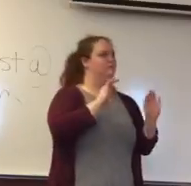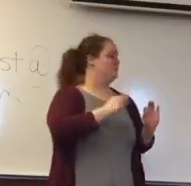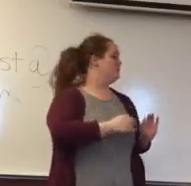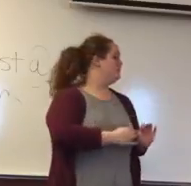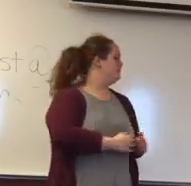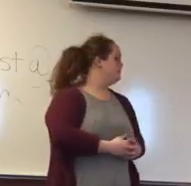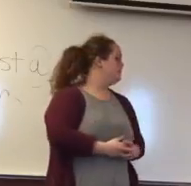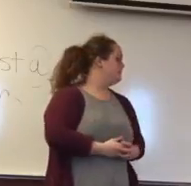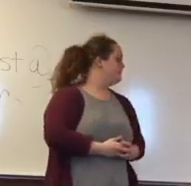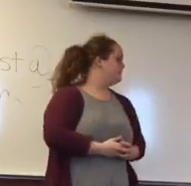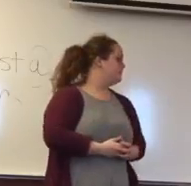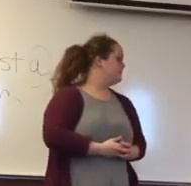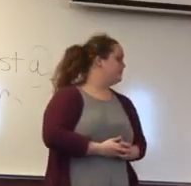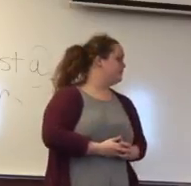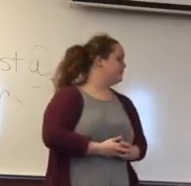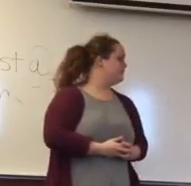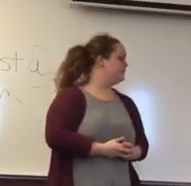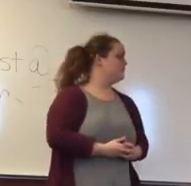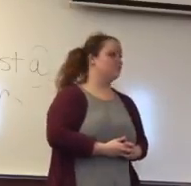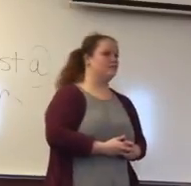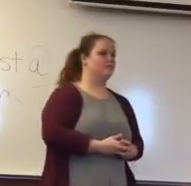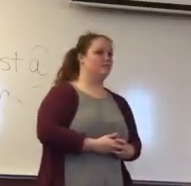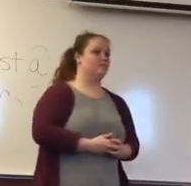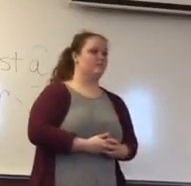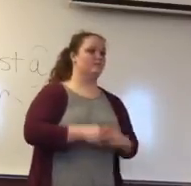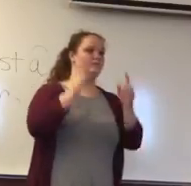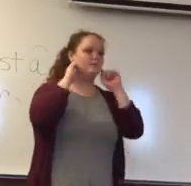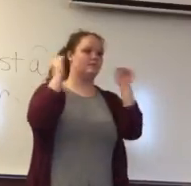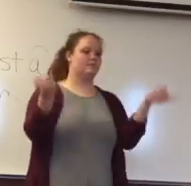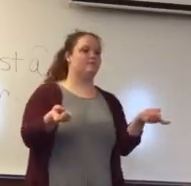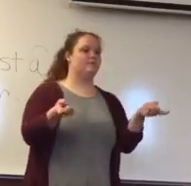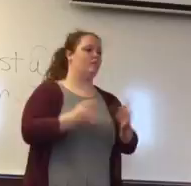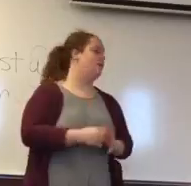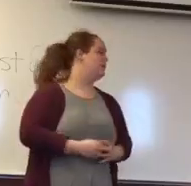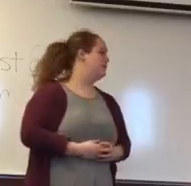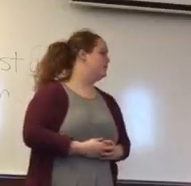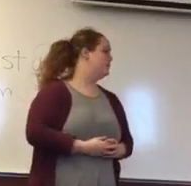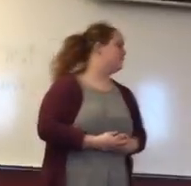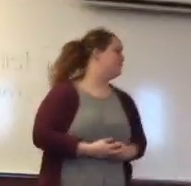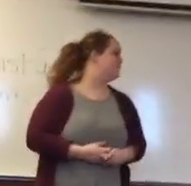it's always awkward to, like, We can interrupt. How do you, like,